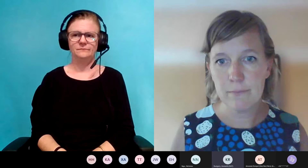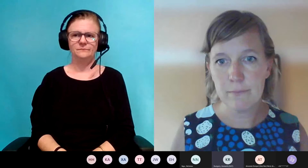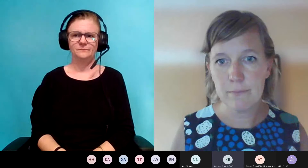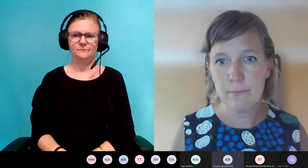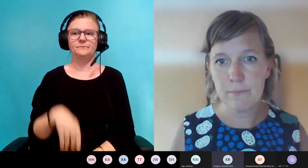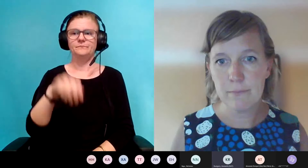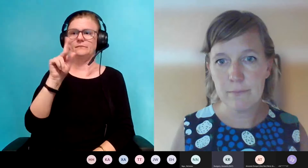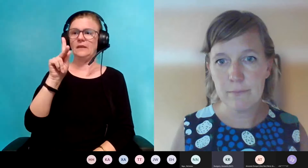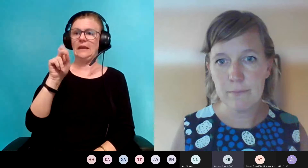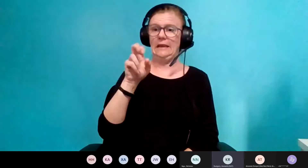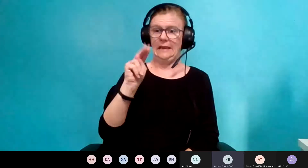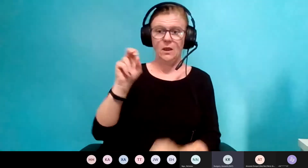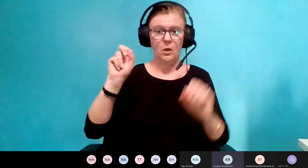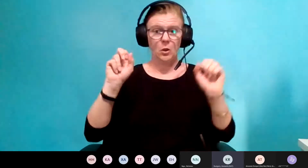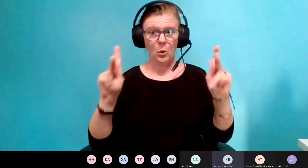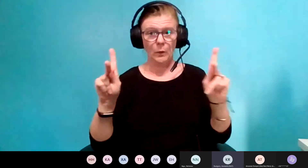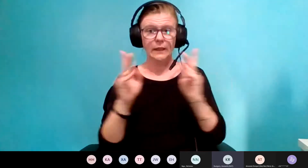Okay.